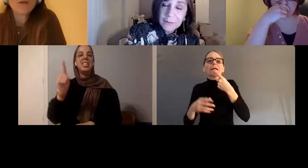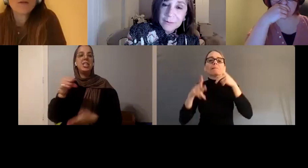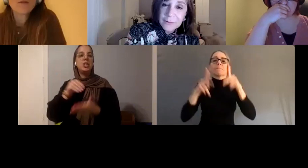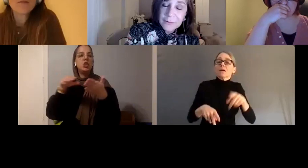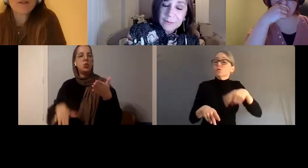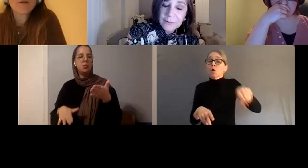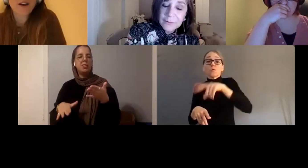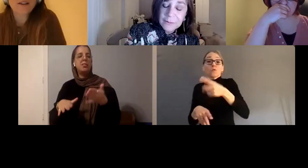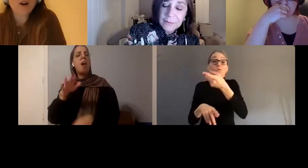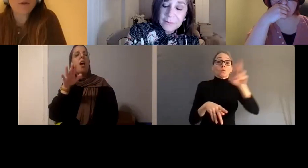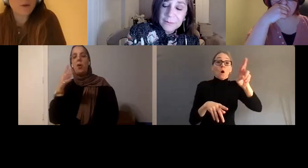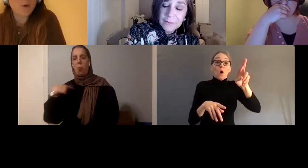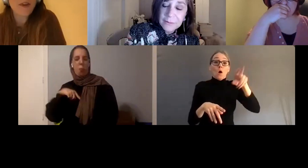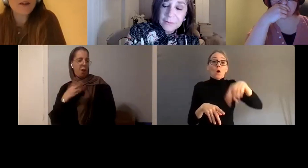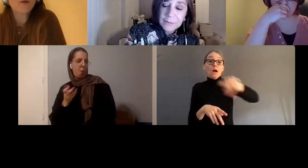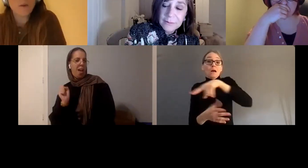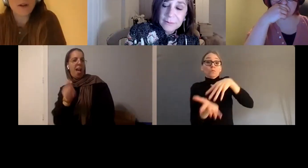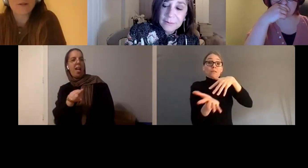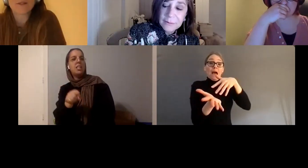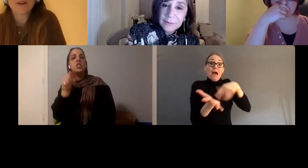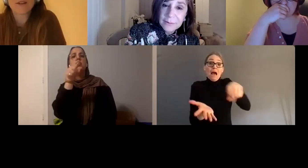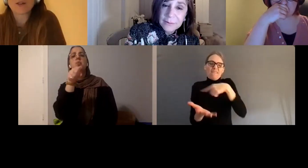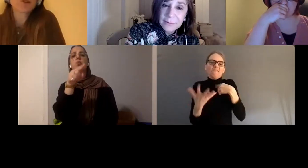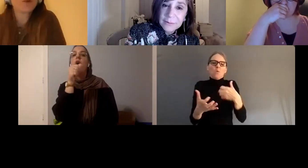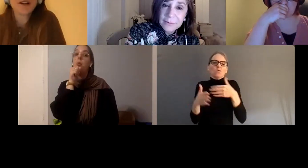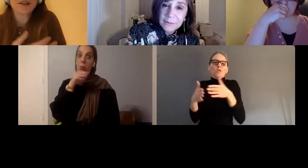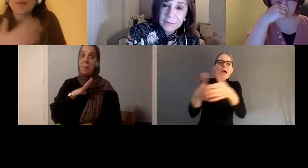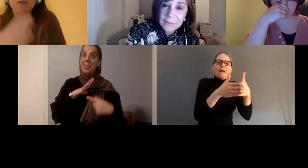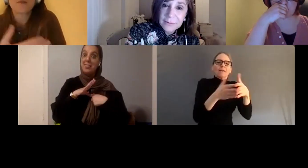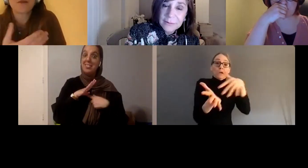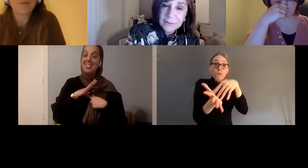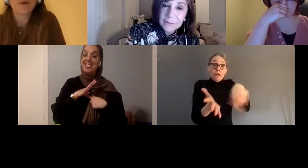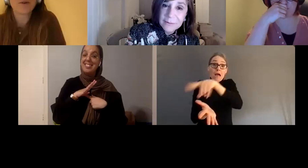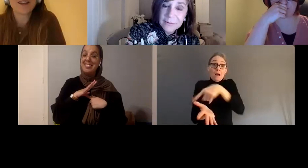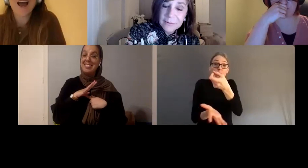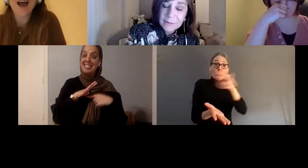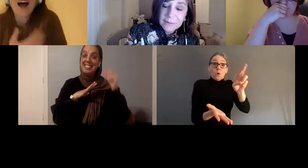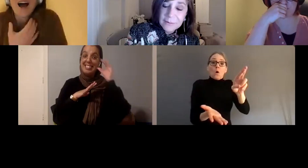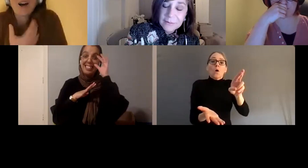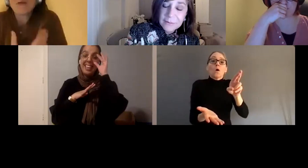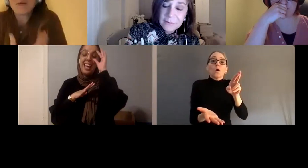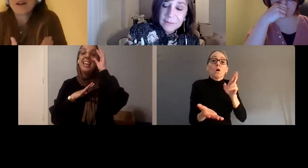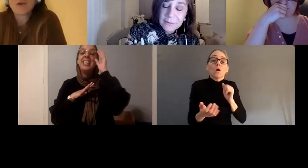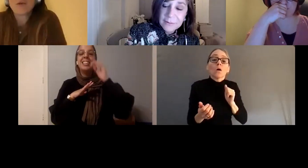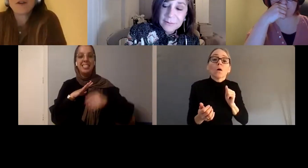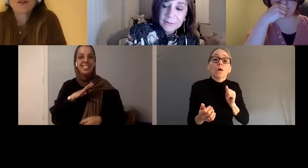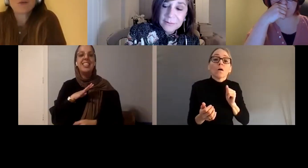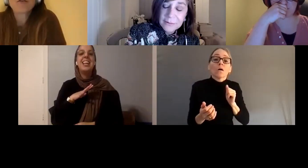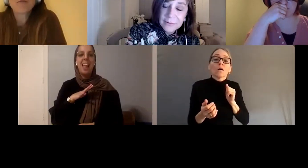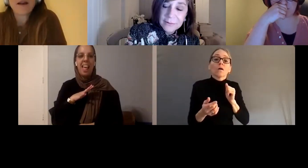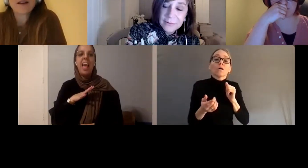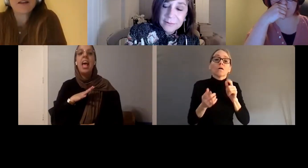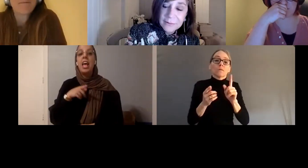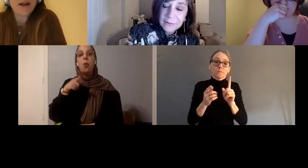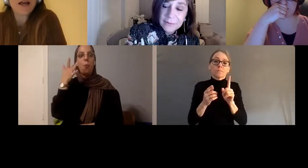how the fact of you being a woman, that was really something for me in the book. I was like, how being a woman in this world